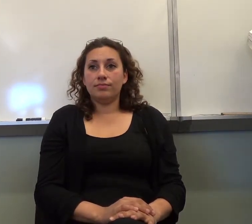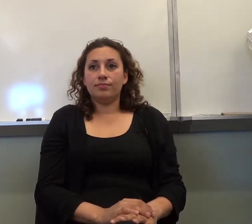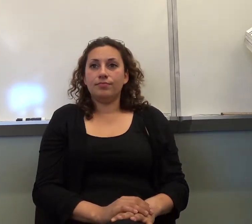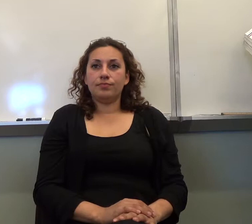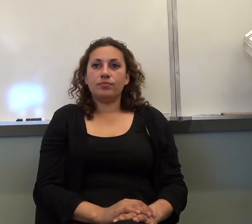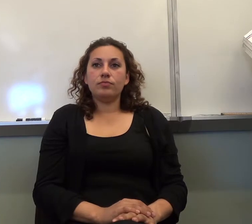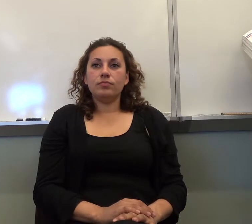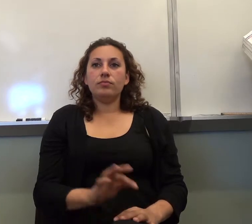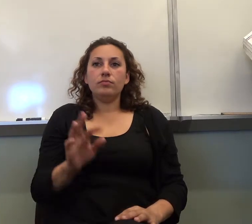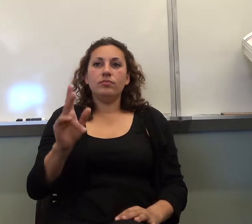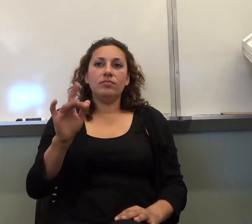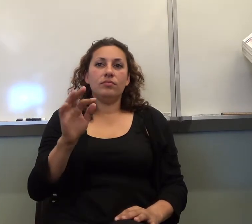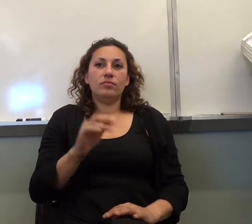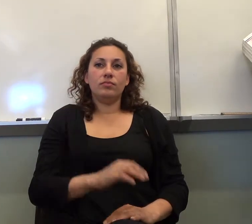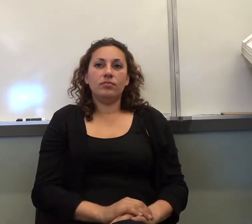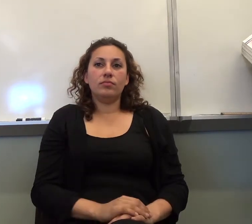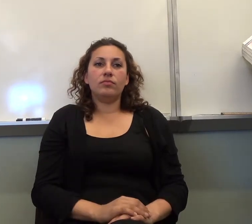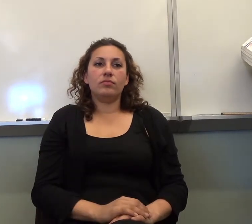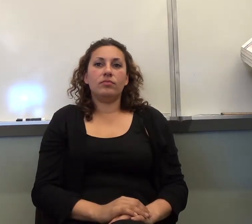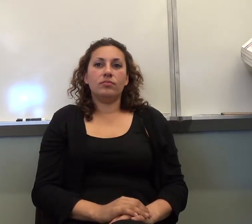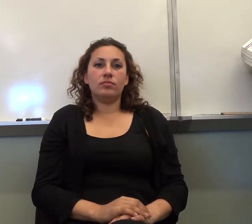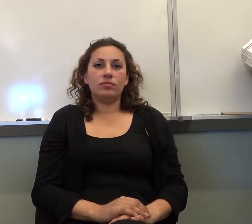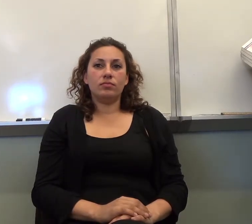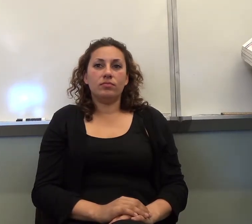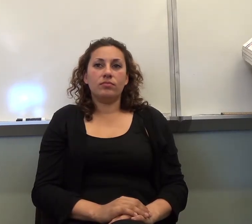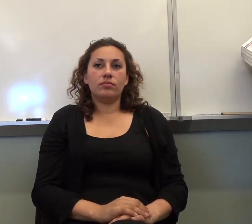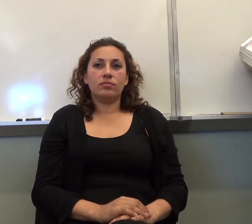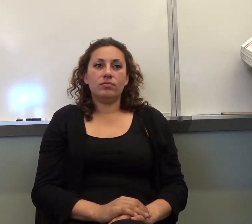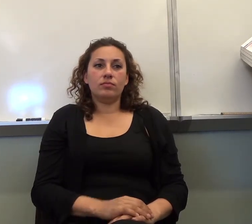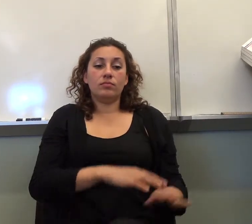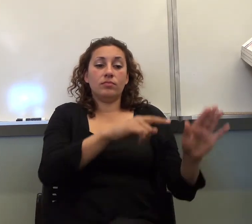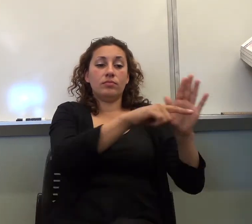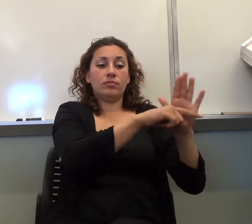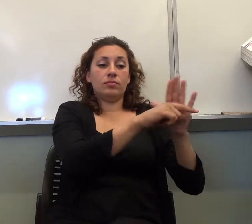Minus 12 times minus 7/3.